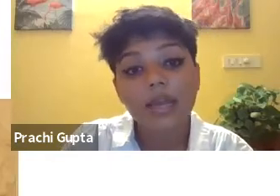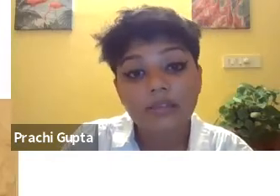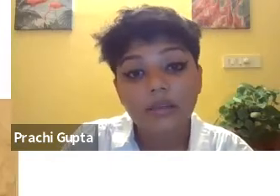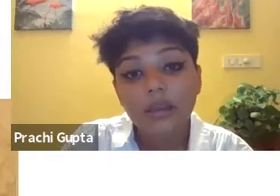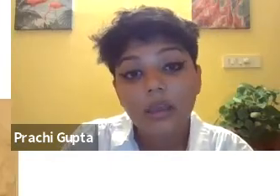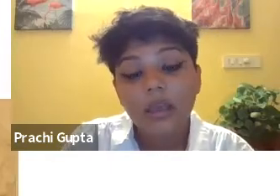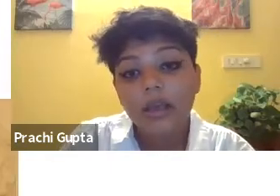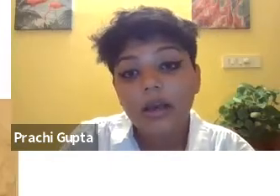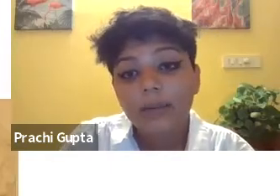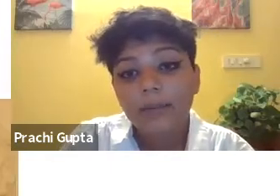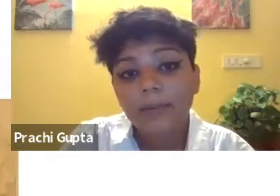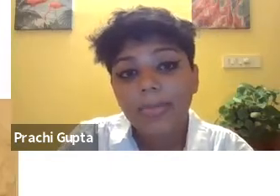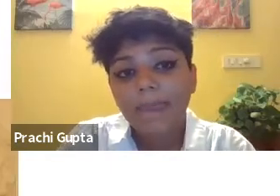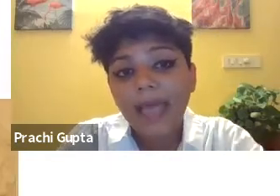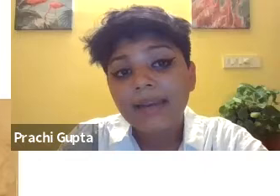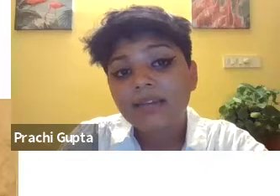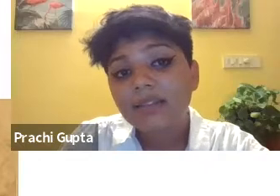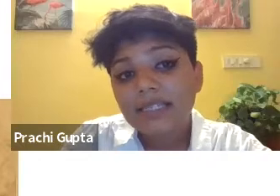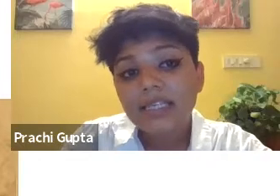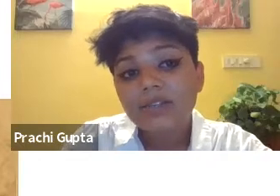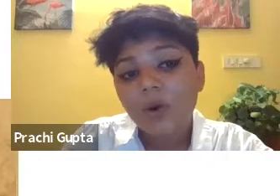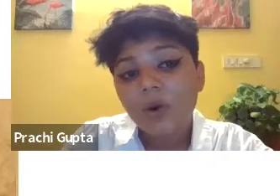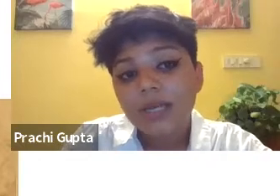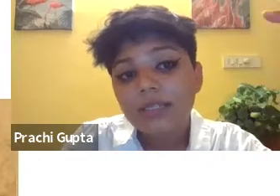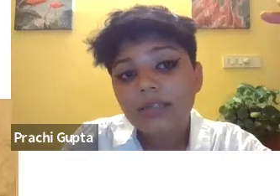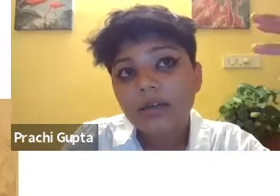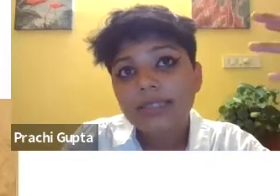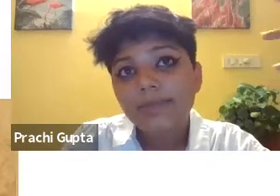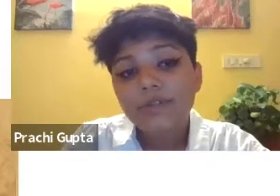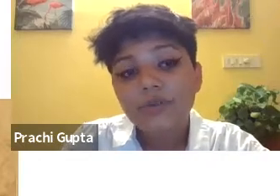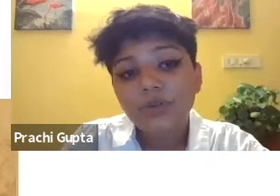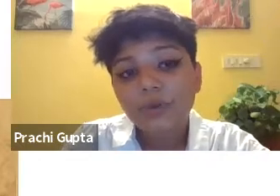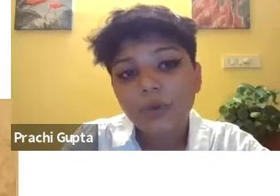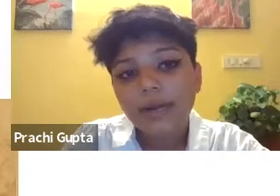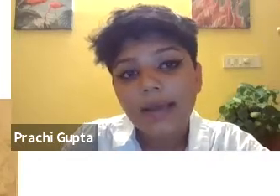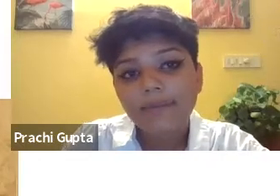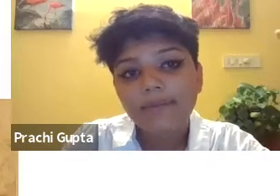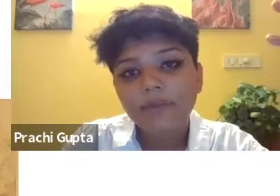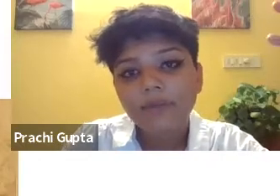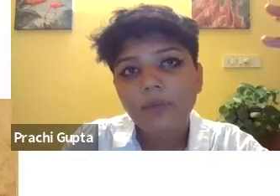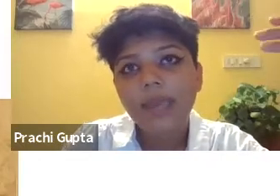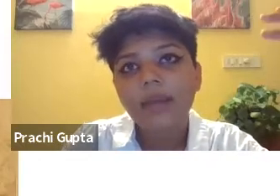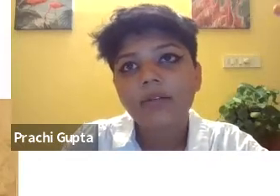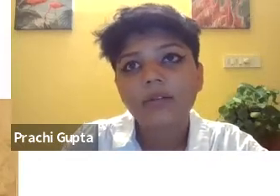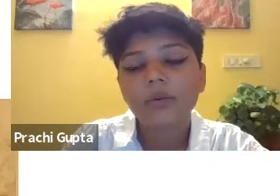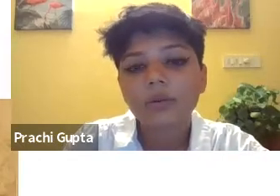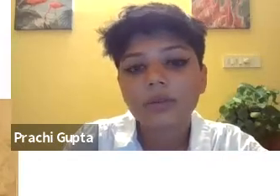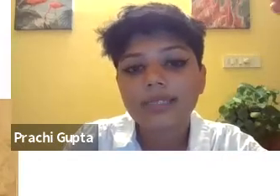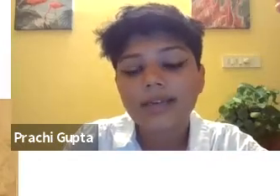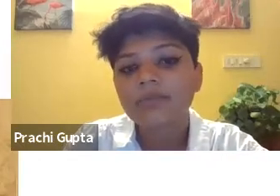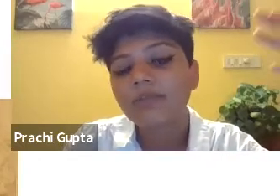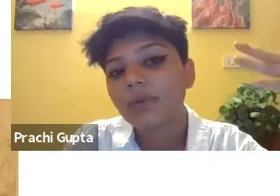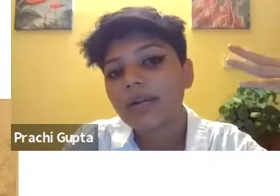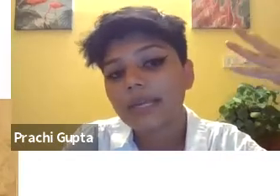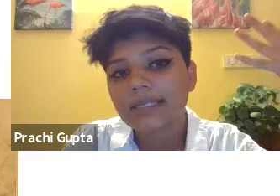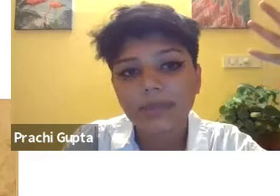are colonizing. Um, and this is not just a simple studio photograph where the